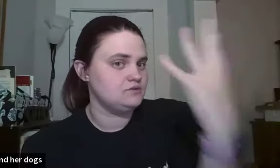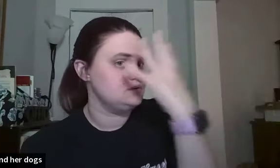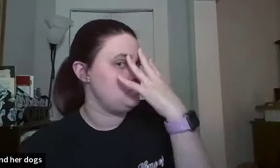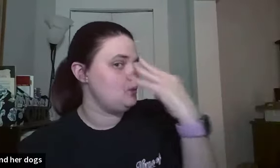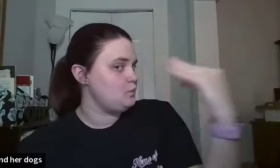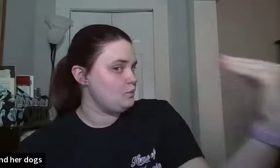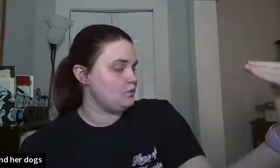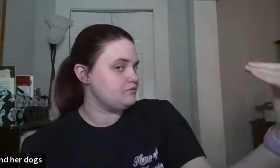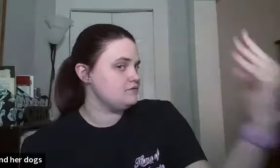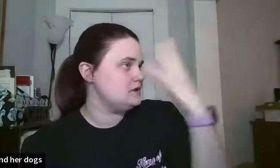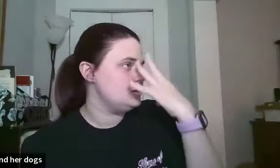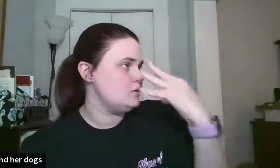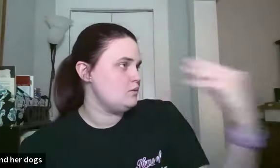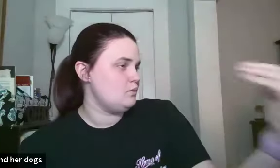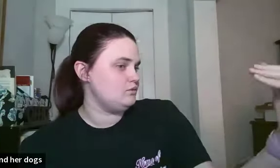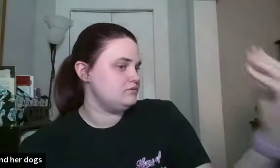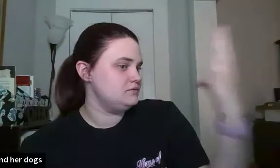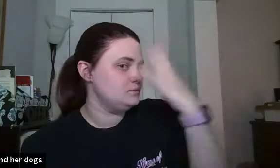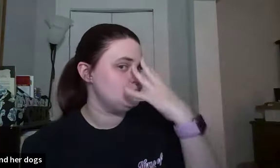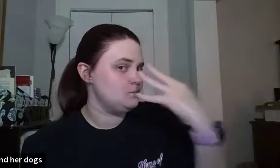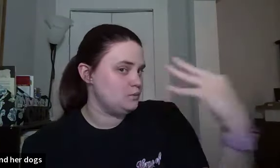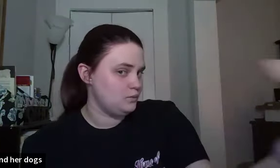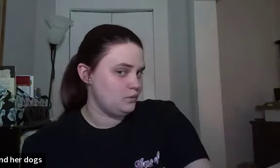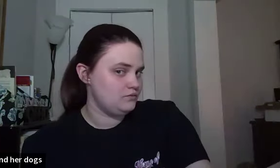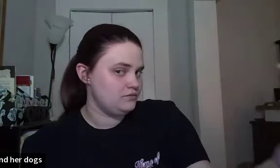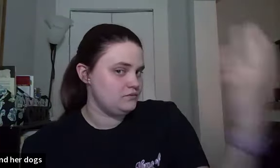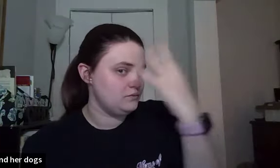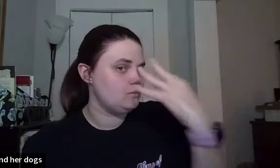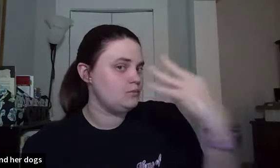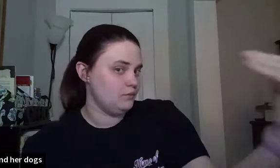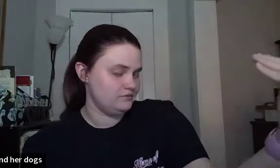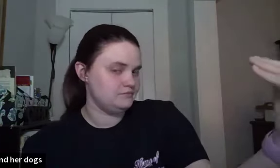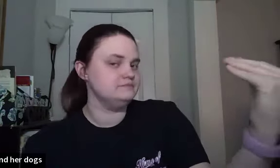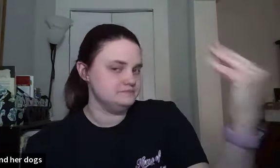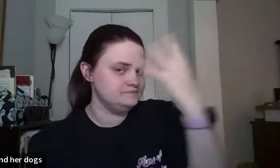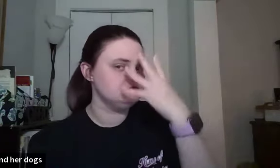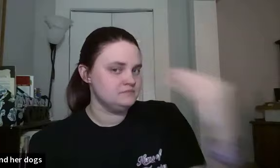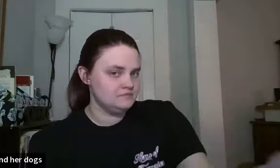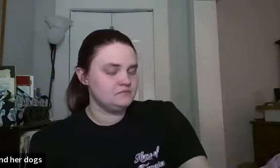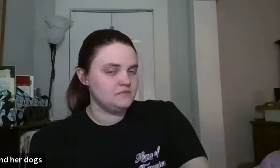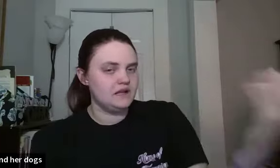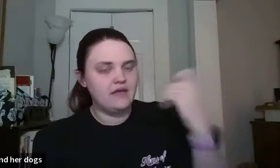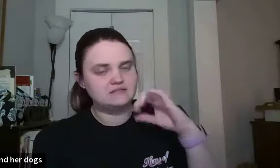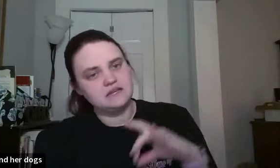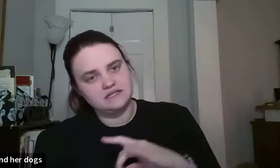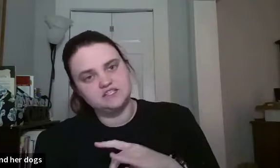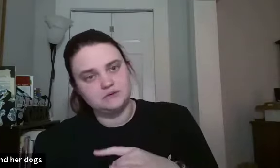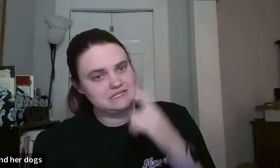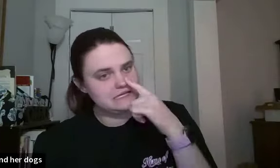out. Wolf, wolf, wolf, wolf. And that's connected to its snout